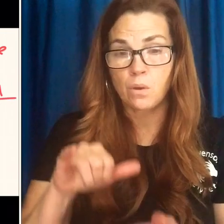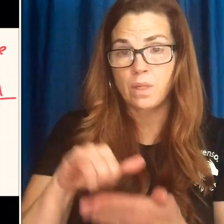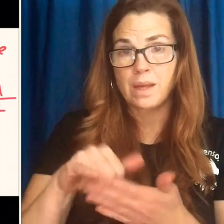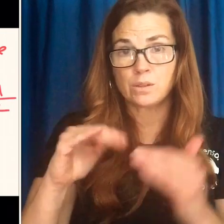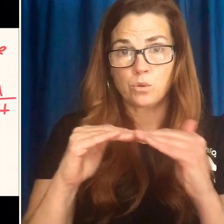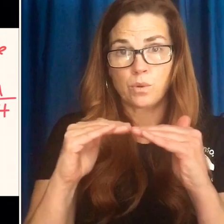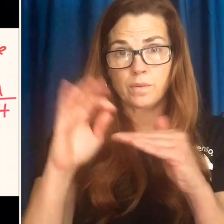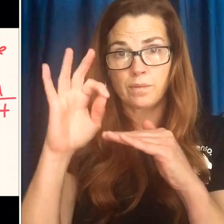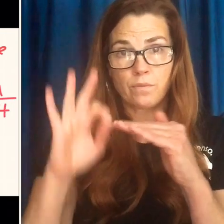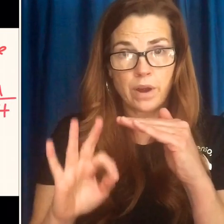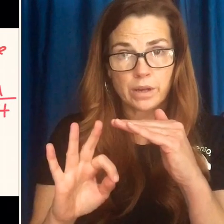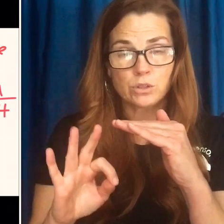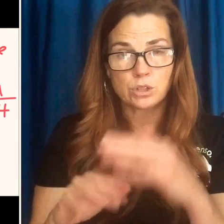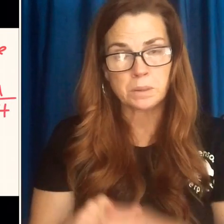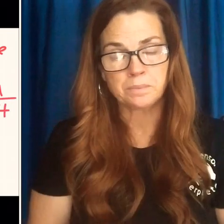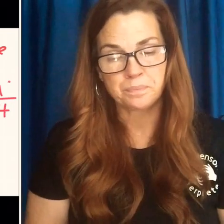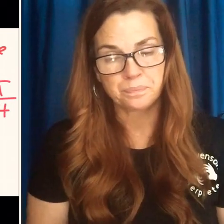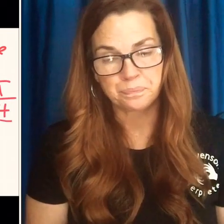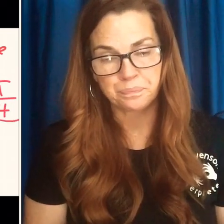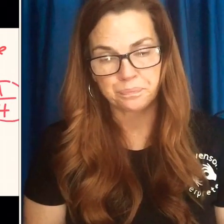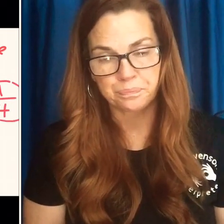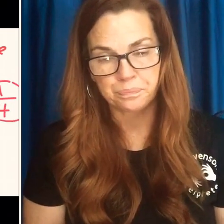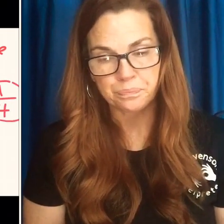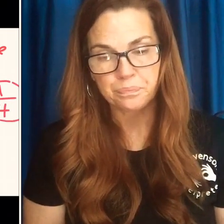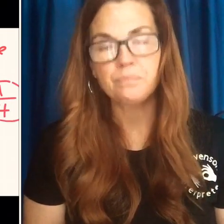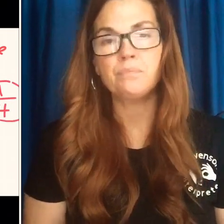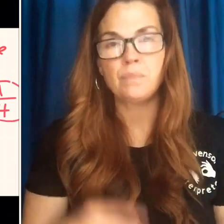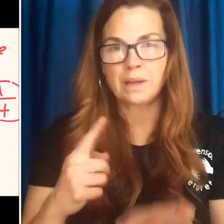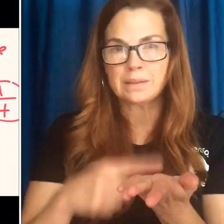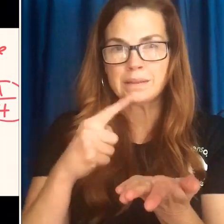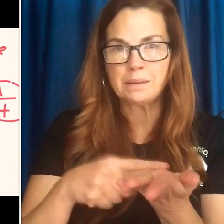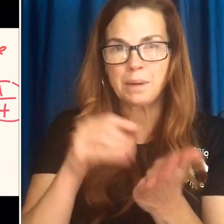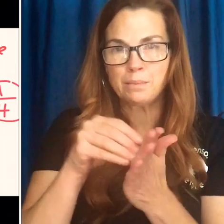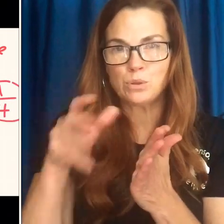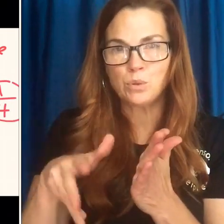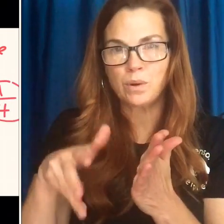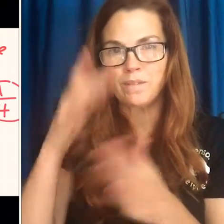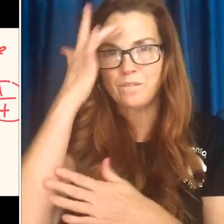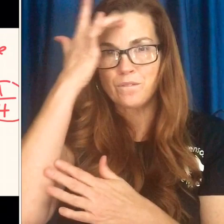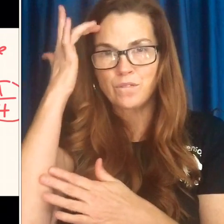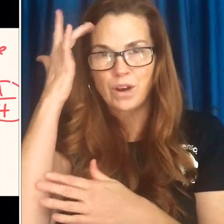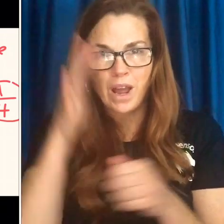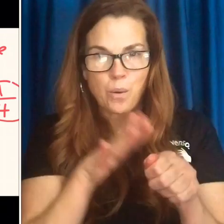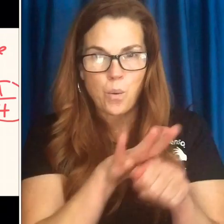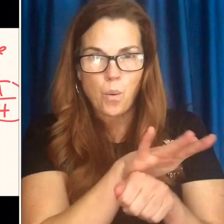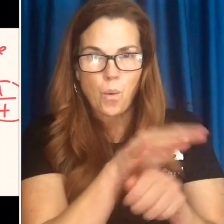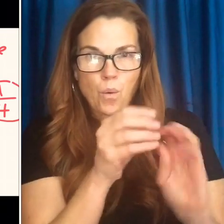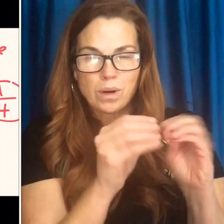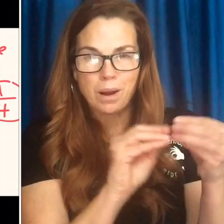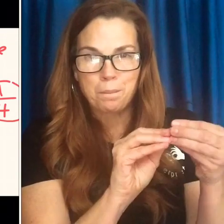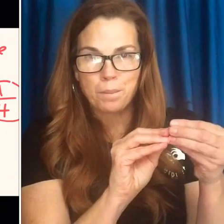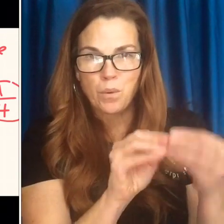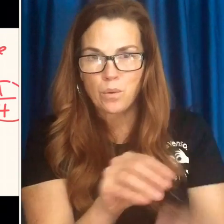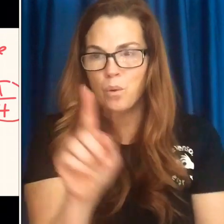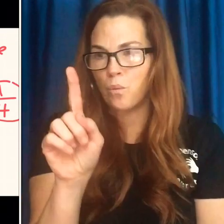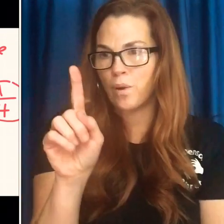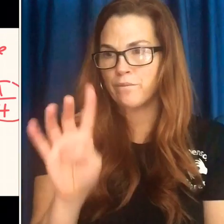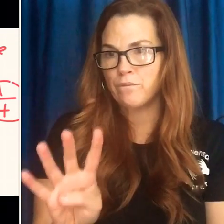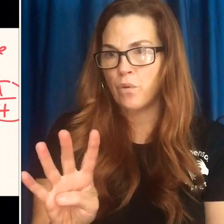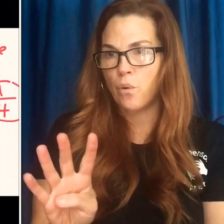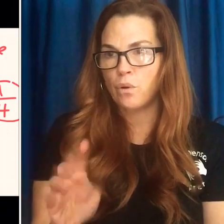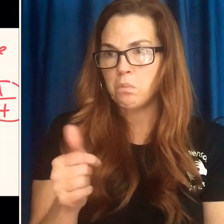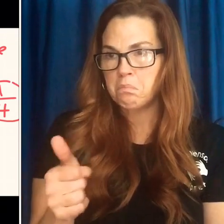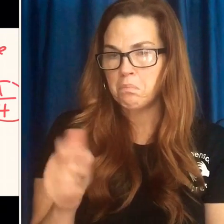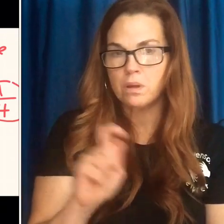of 1/4. And they'll circle this as their answer, completely forgetting about the whole